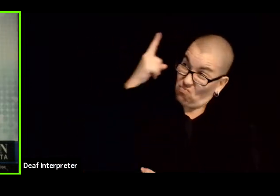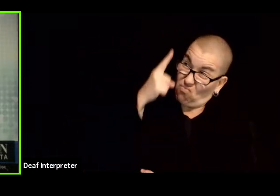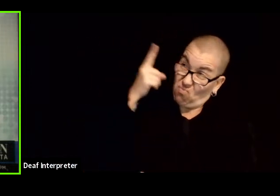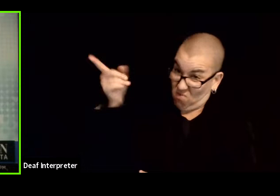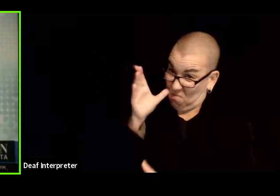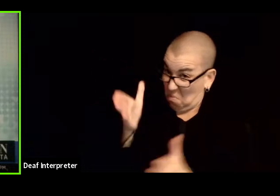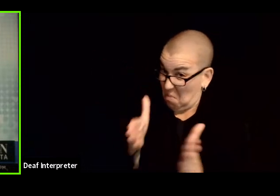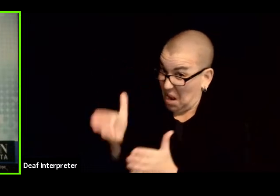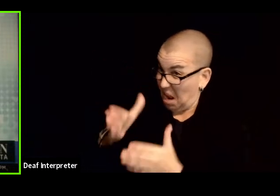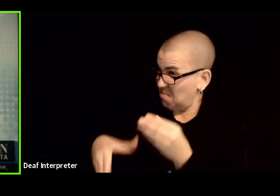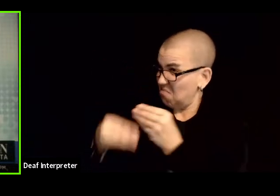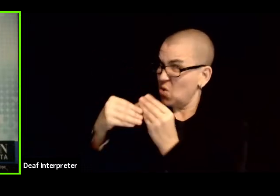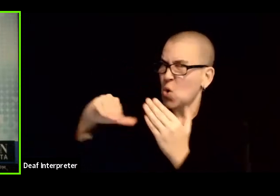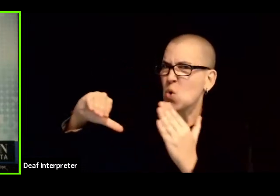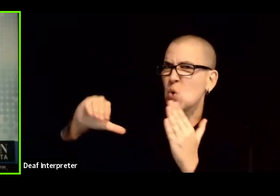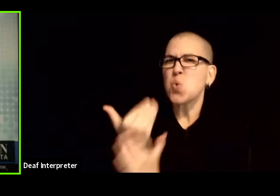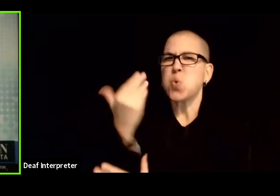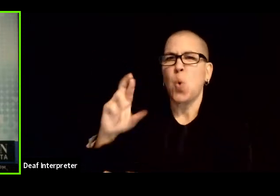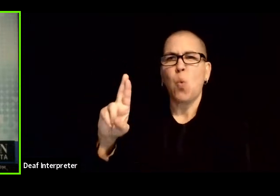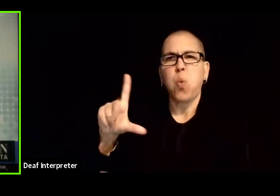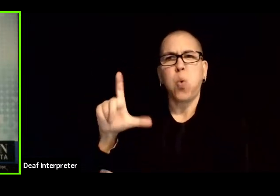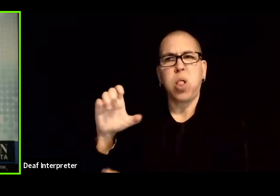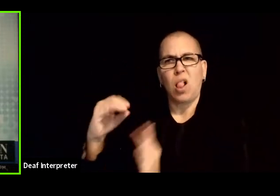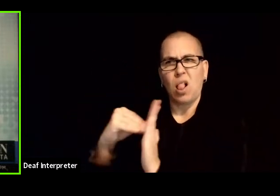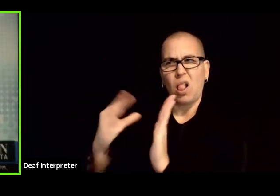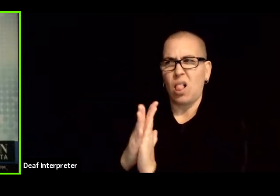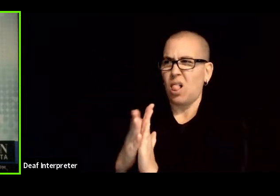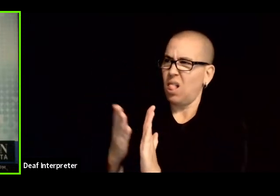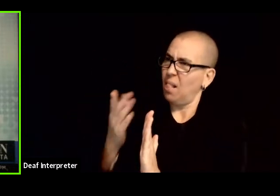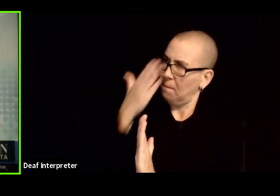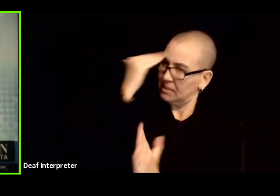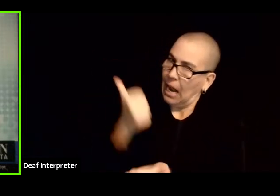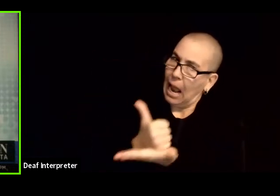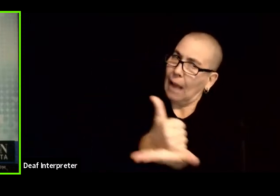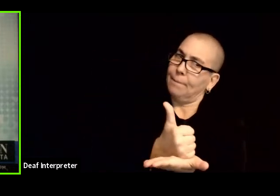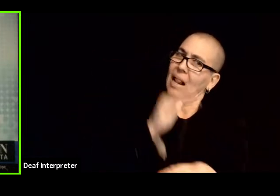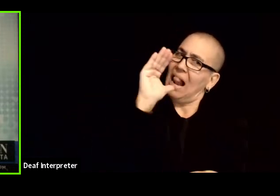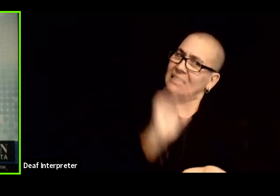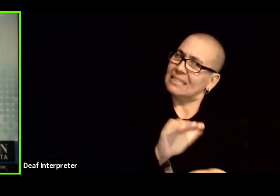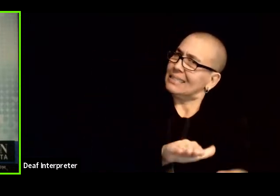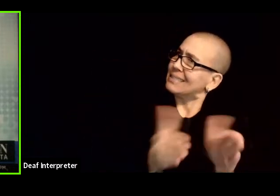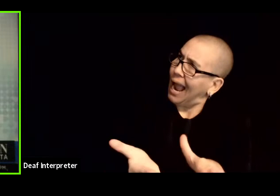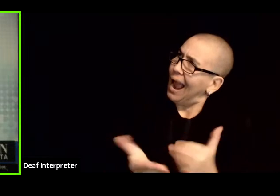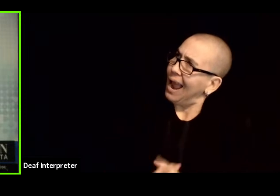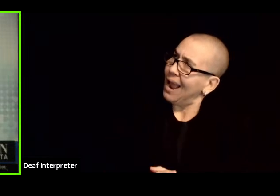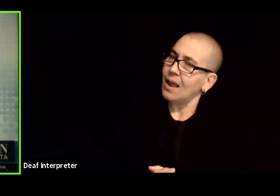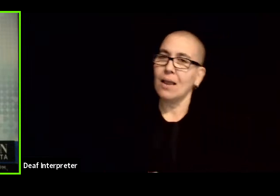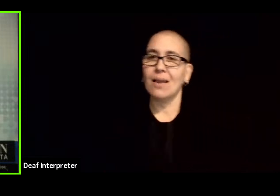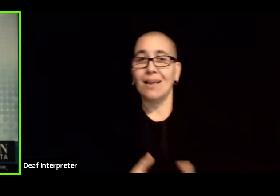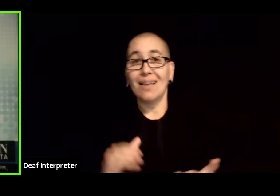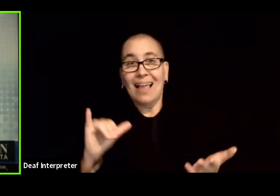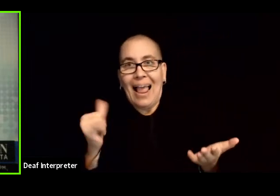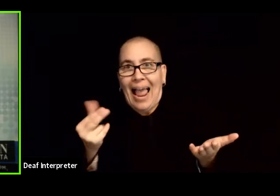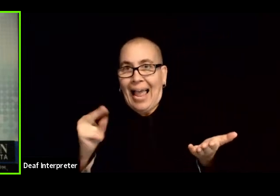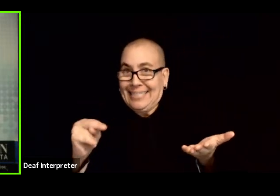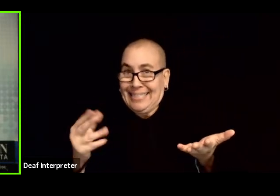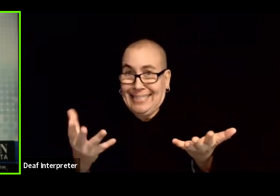Oh, no, that certainly wasn't what I meant to imply. Thanks for letting me clarify that. But just that